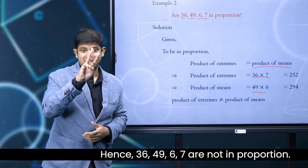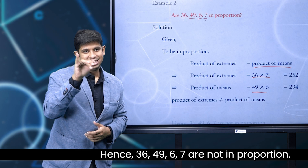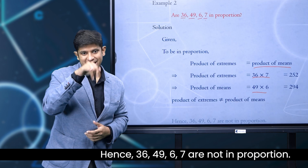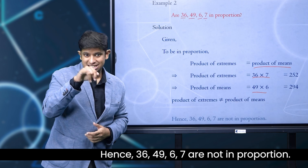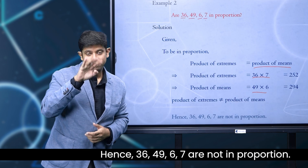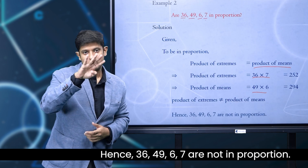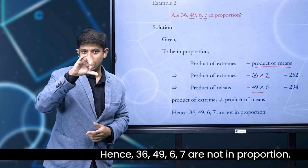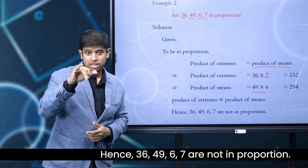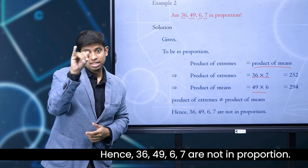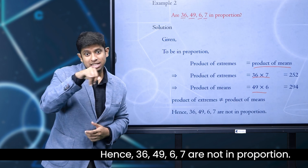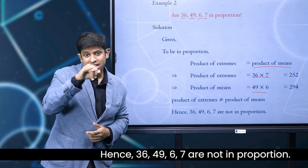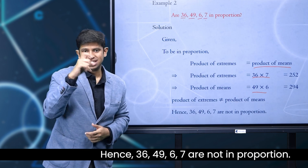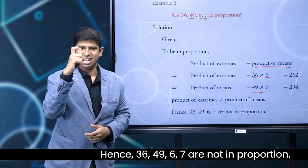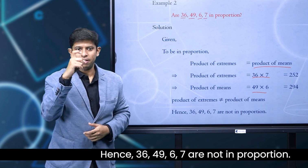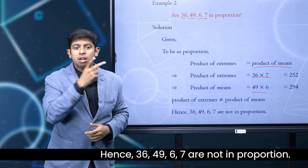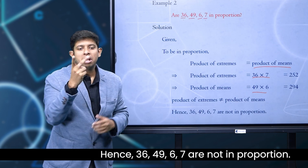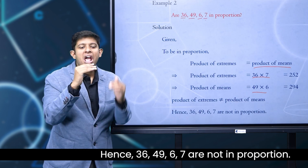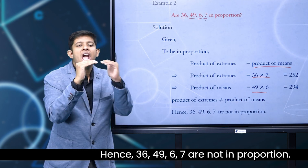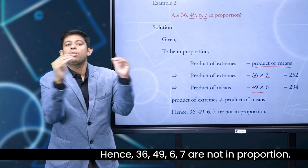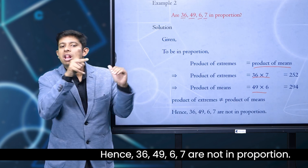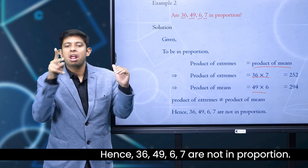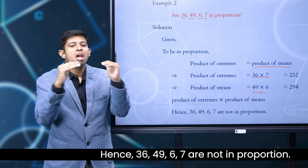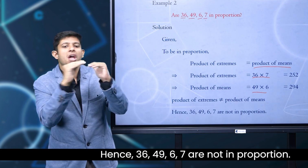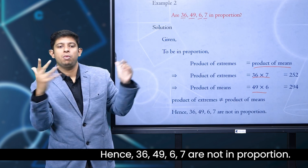Hence 36, 49, 6, 7 are not in proportion.